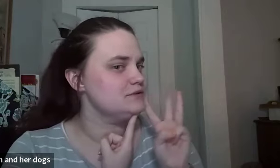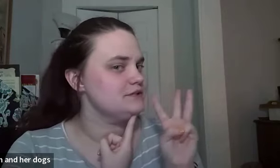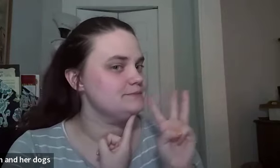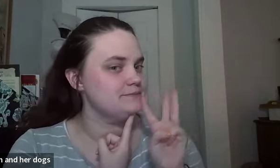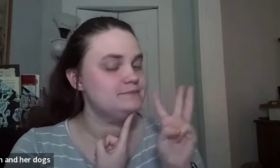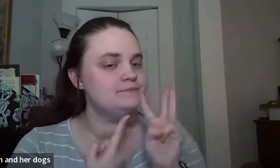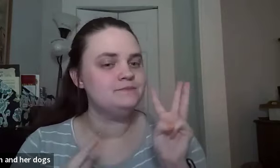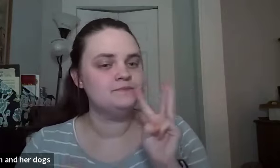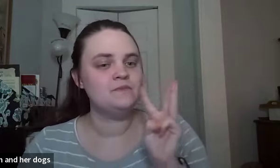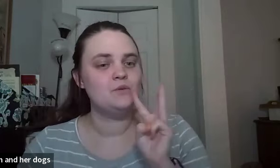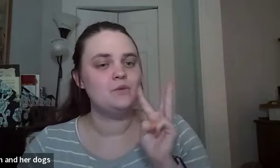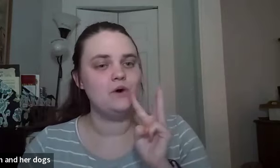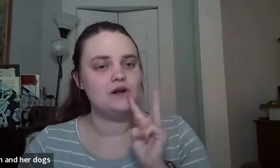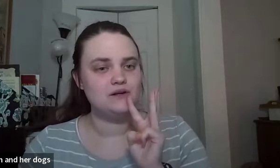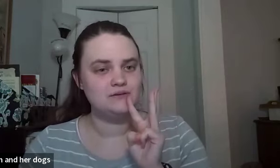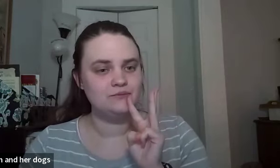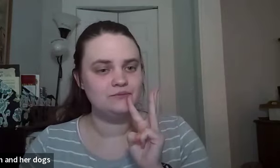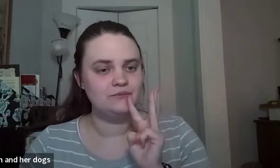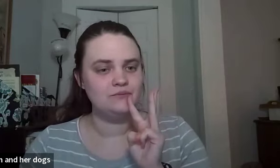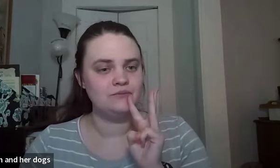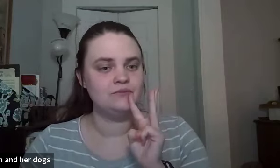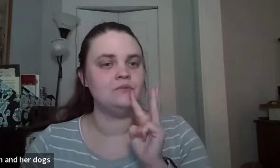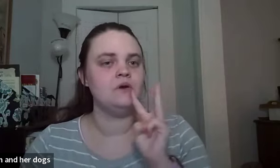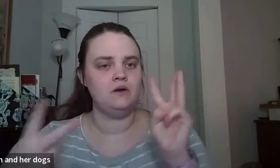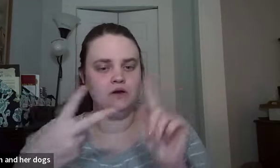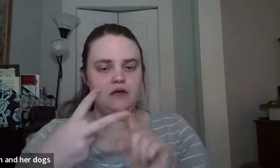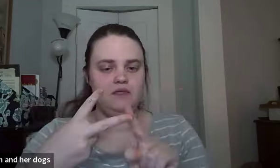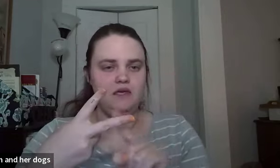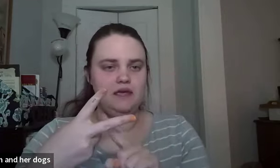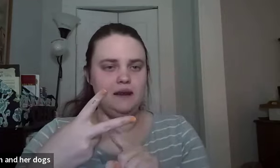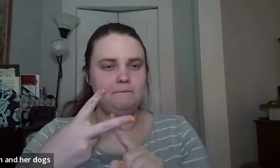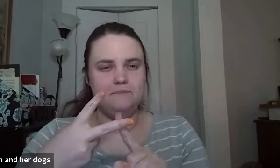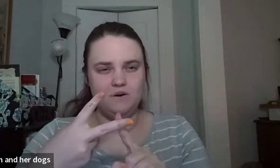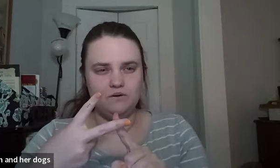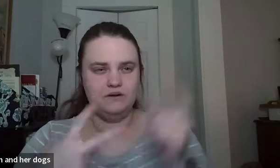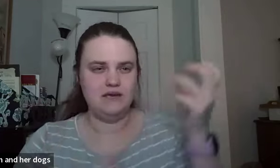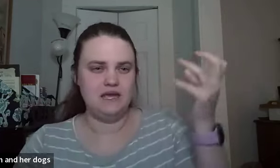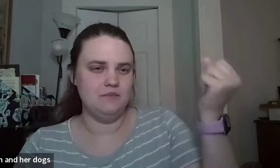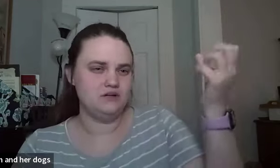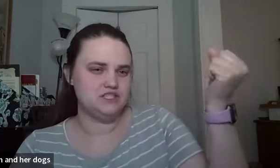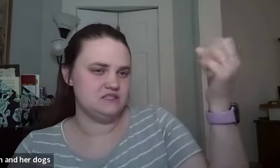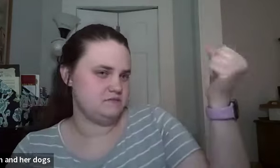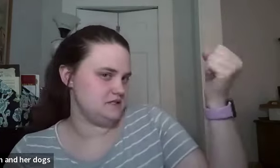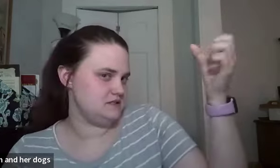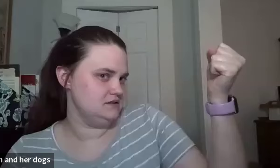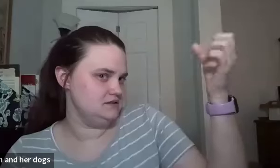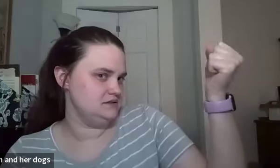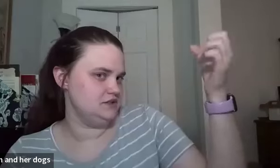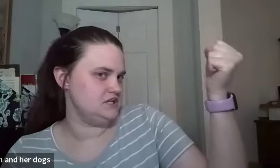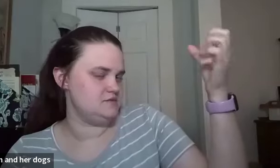water. Water, and then milk. And milk is just a fist. You just keep